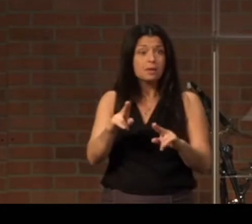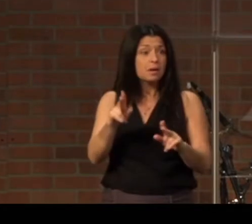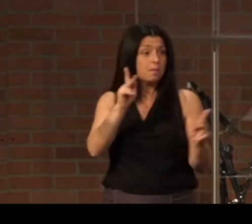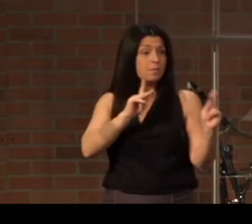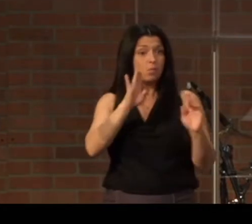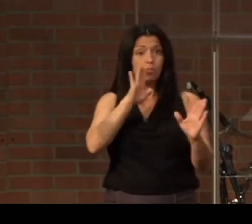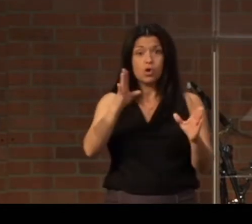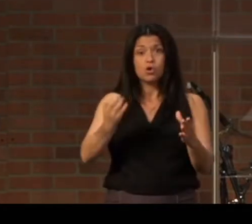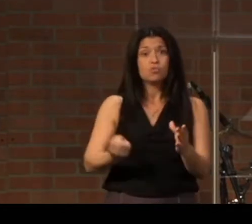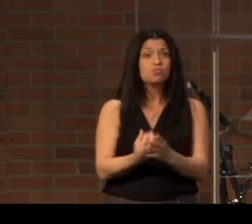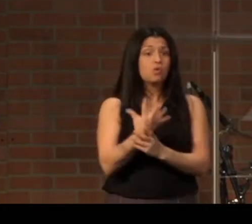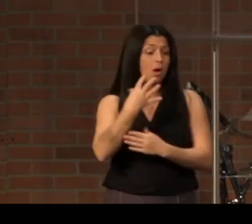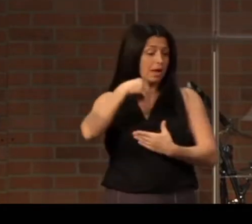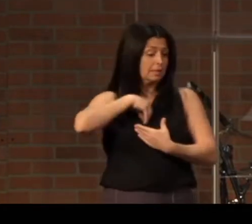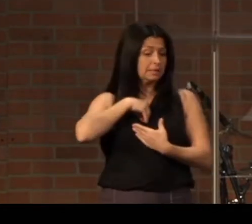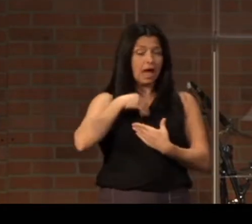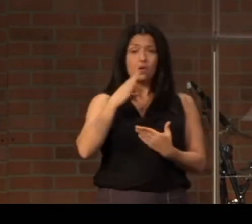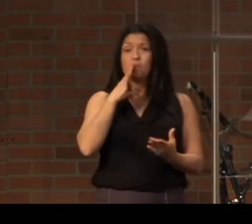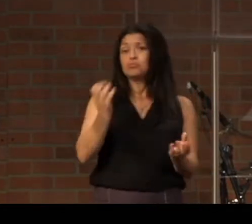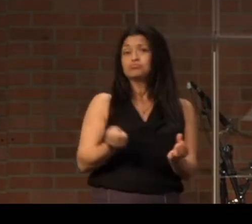inner goodness would just flourish.